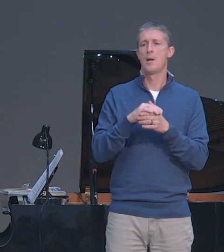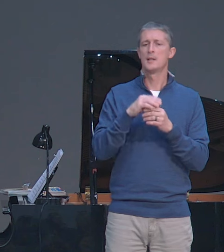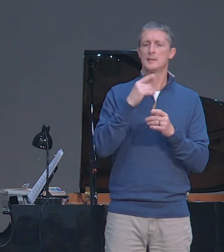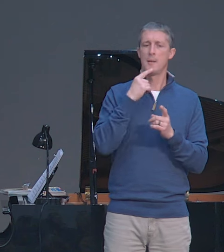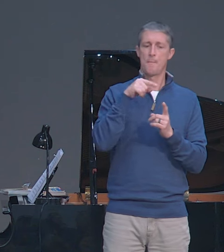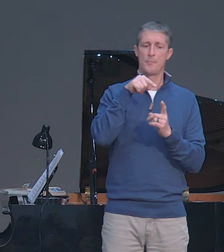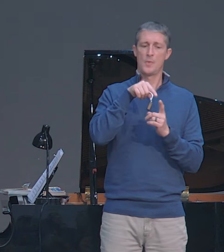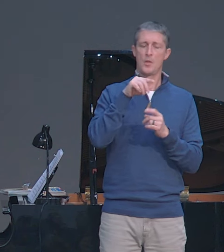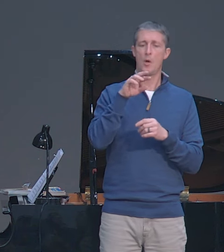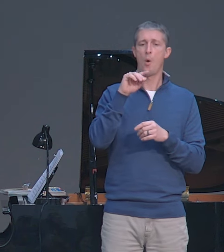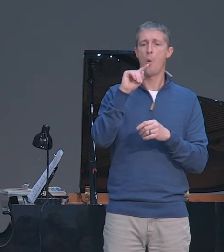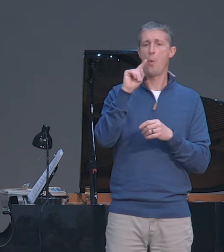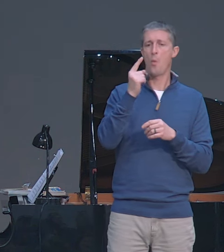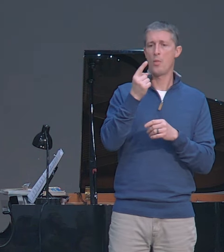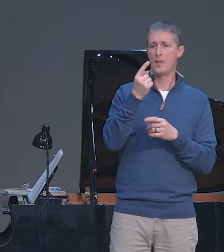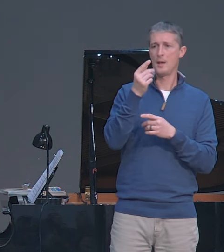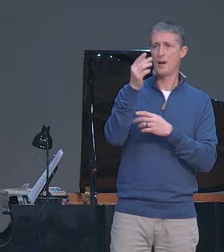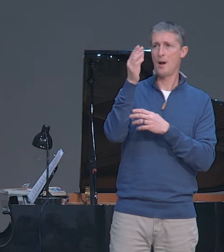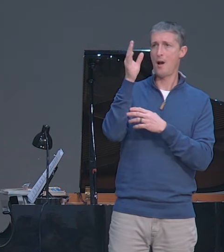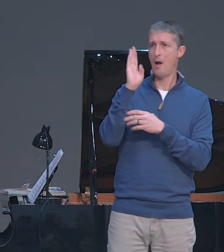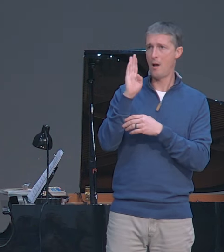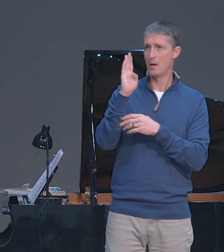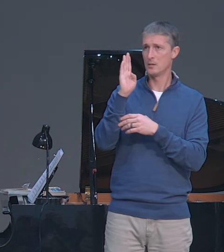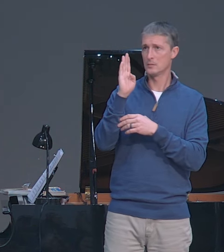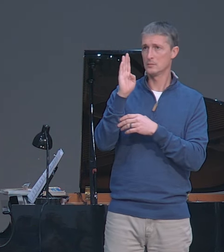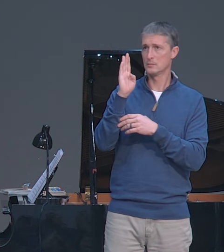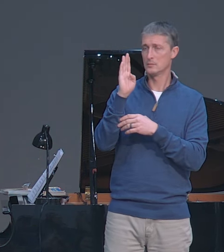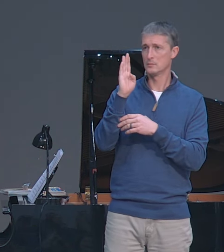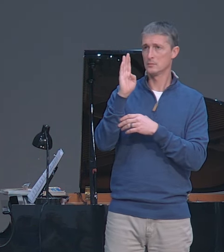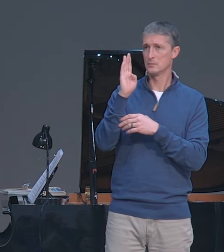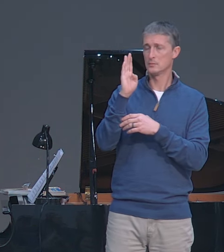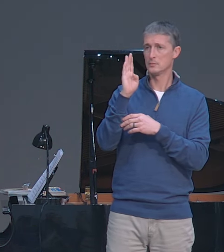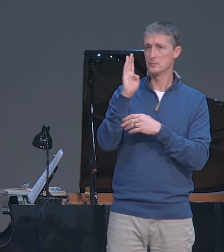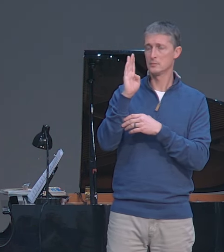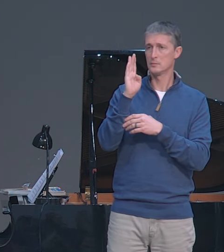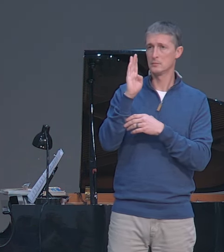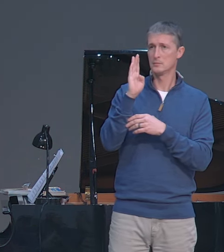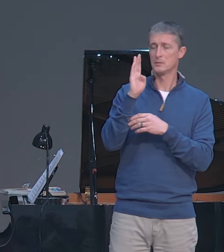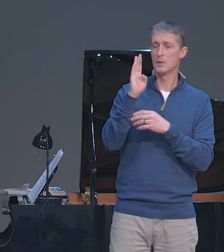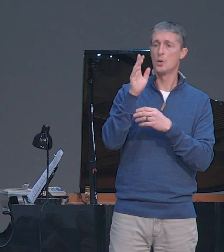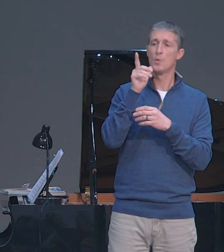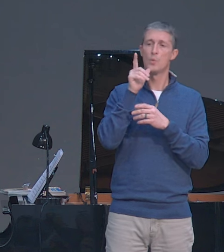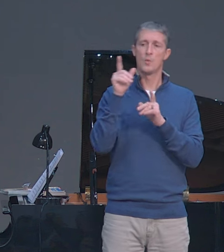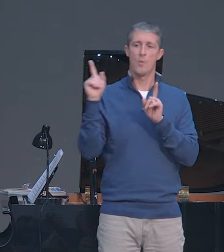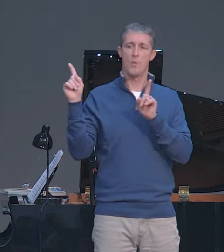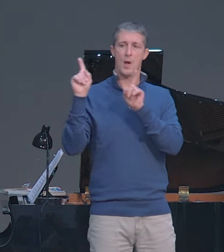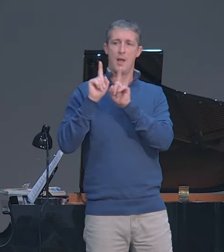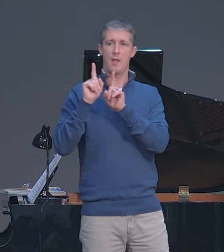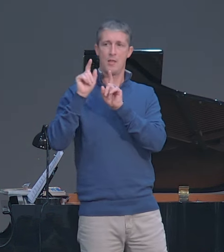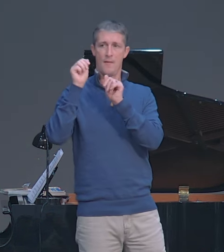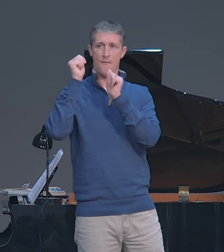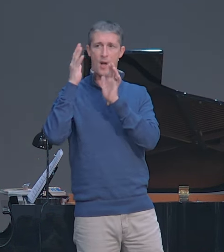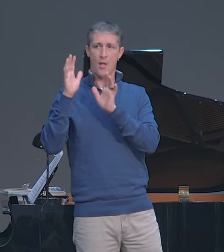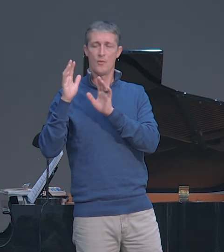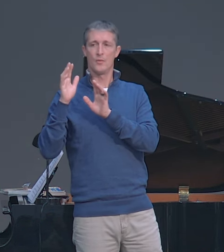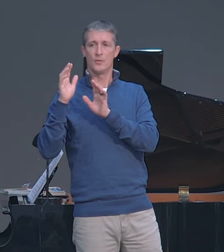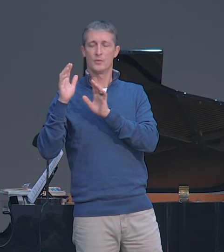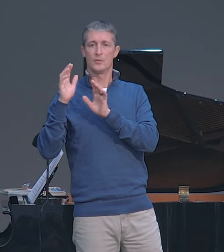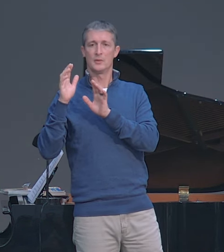God, what God is that? Who is at the Father's side, he has made him